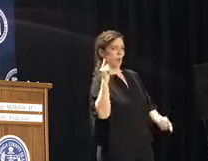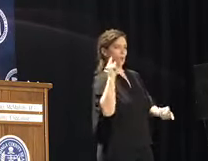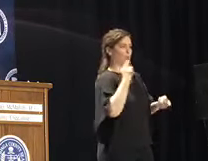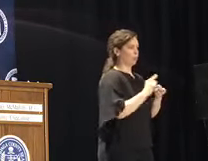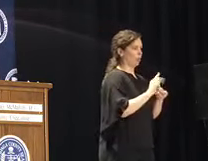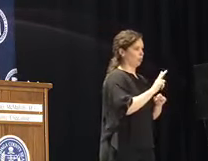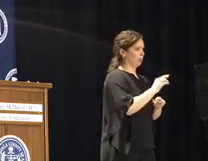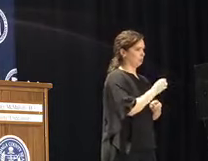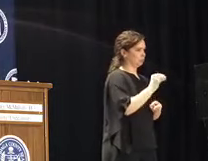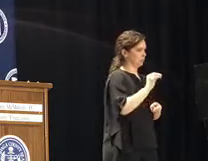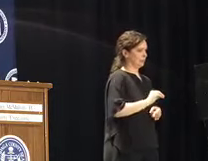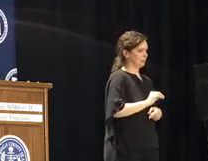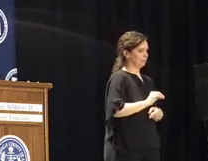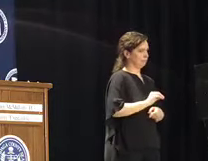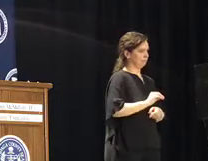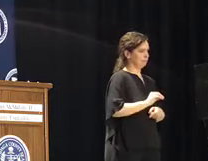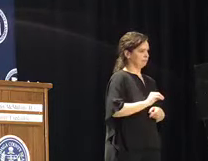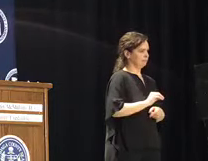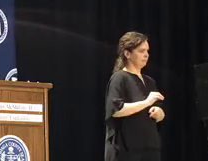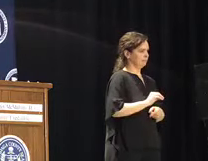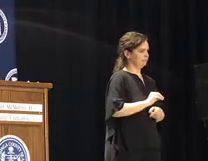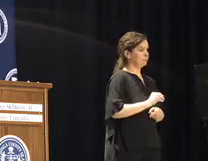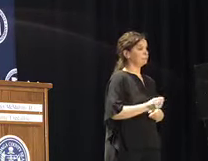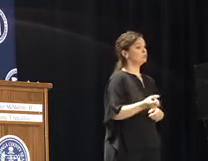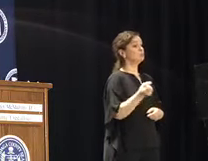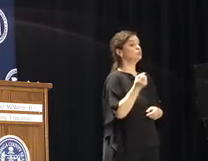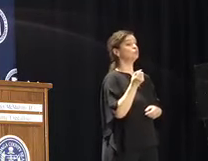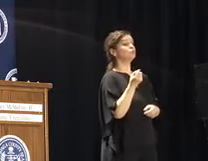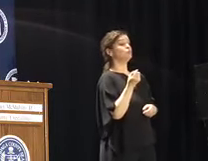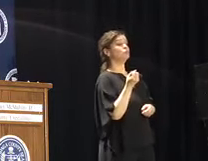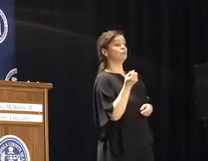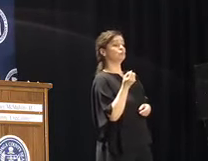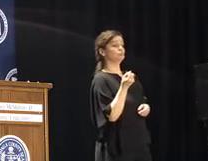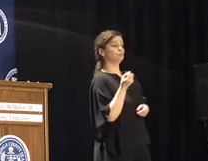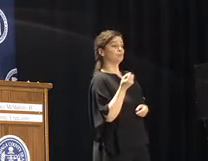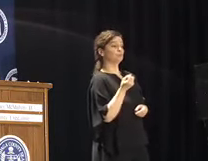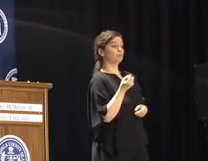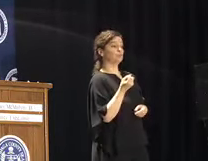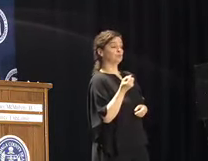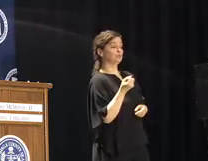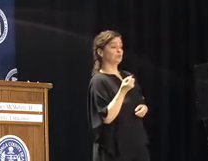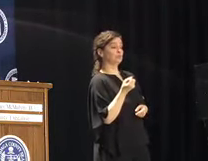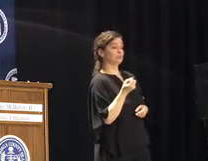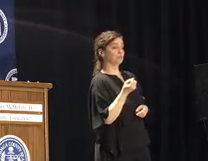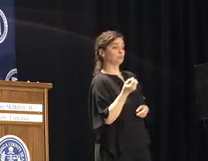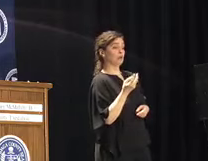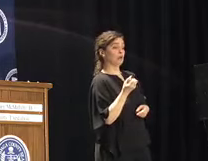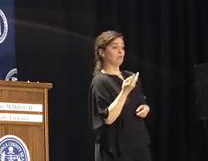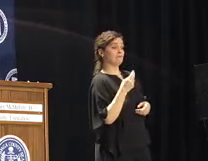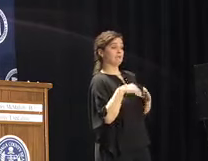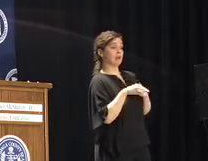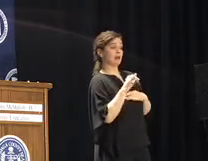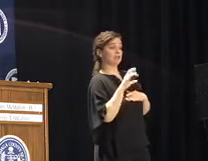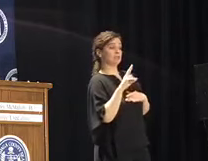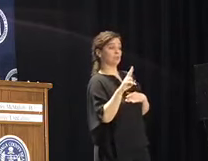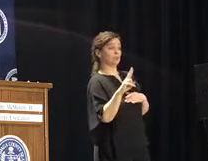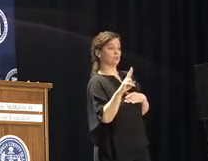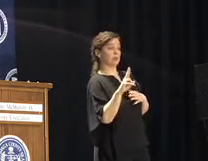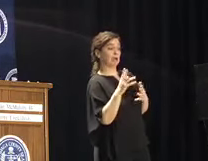12 won't move over to that, or that anybody who's currently not at home won't move into the hospital.